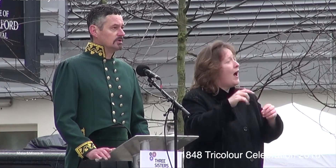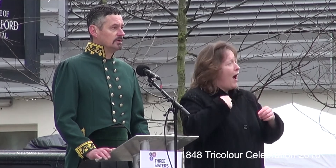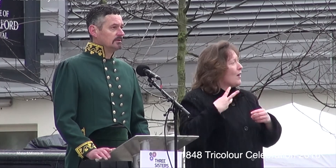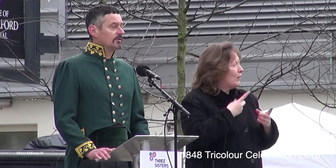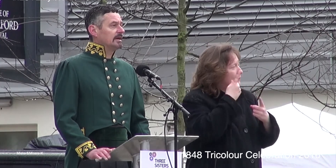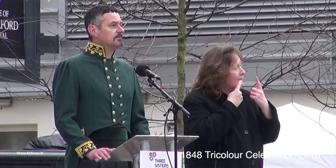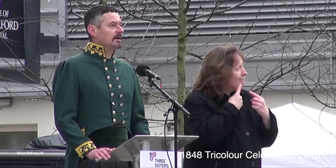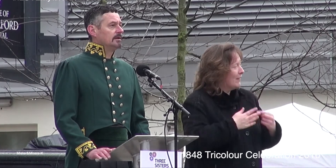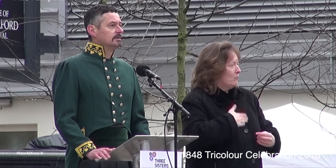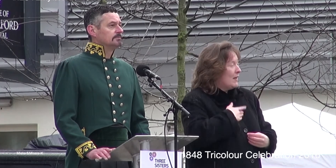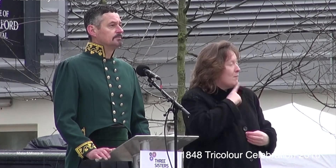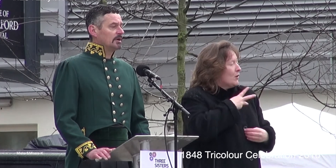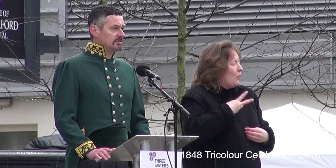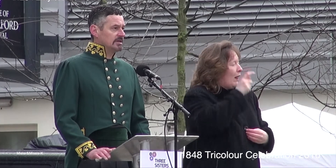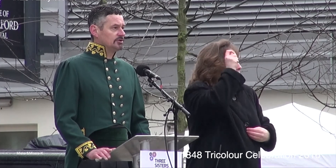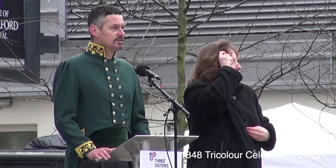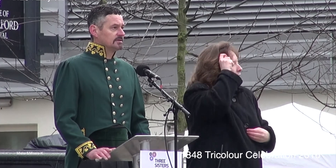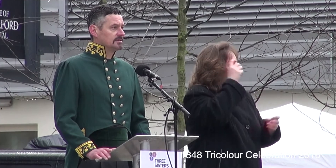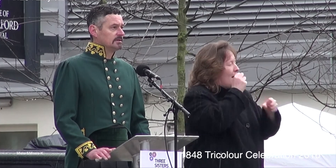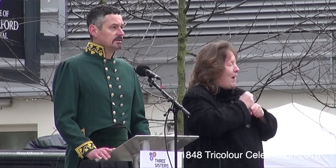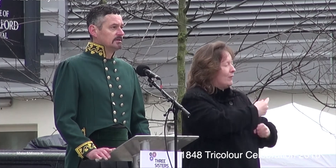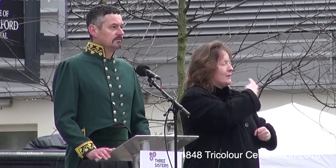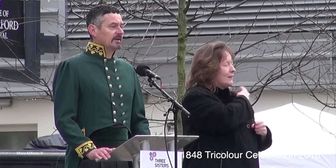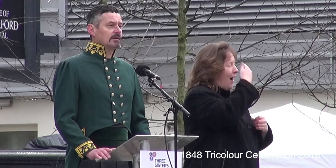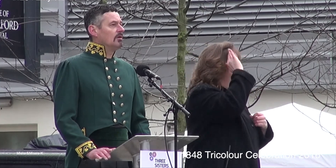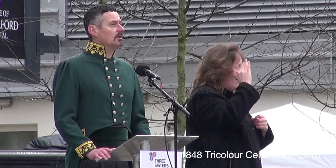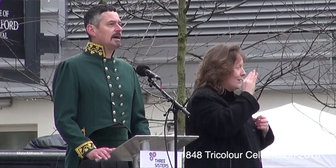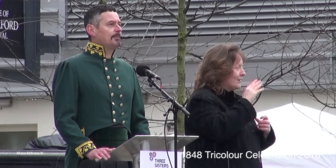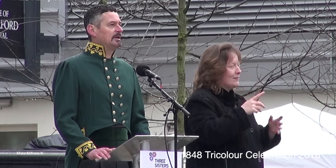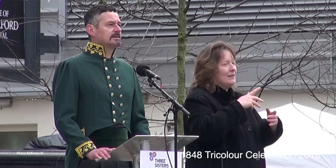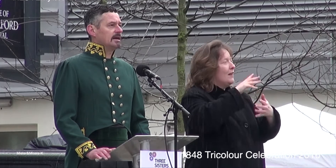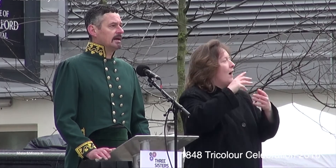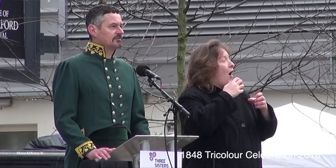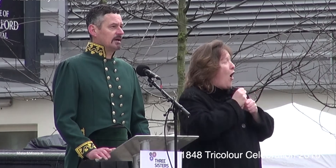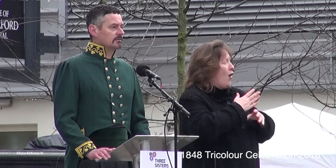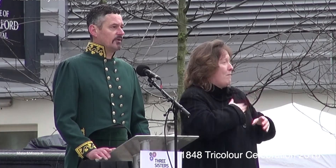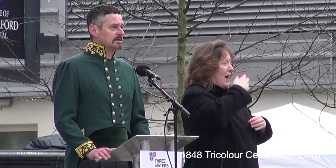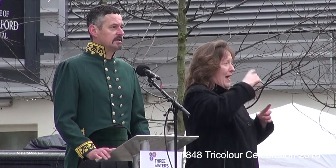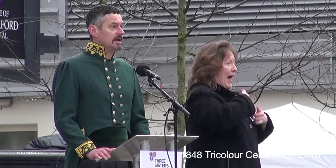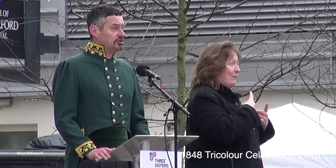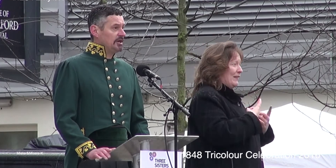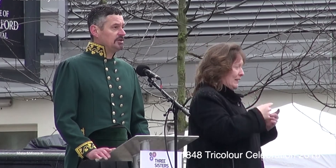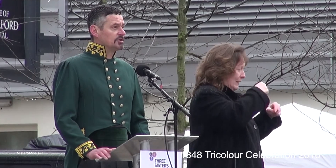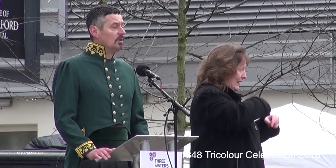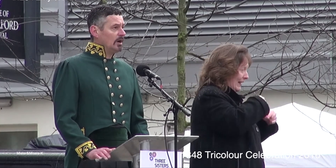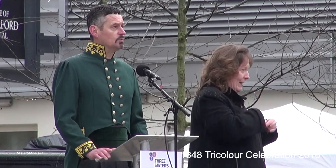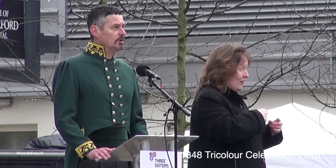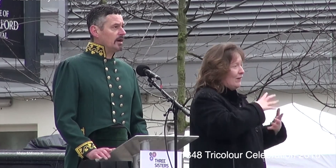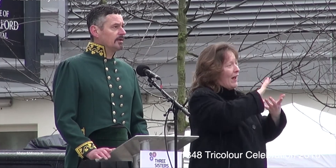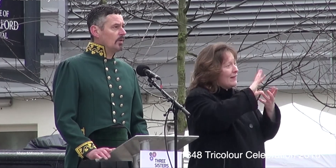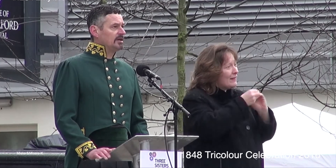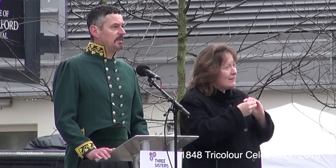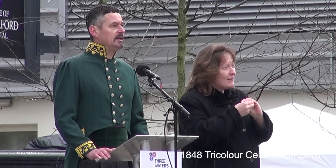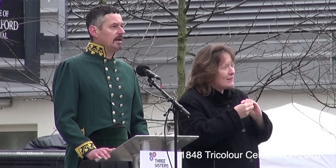solitude, forget my privations, forget all the happiness I have sacrificed, and change what